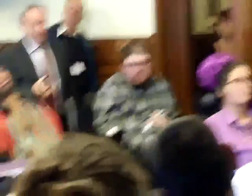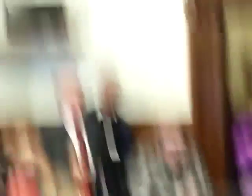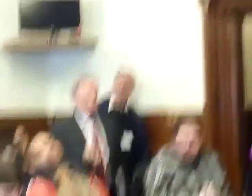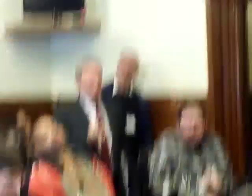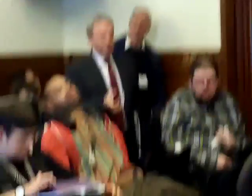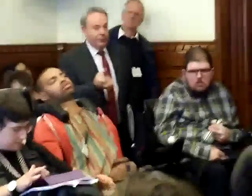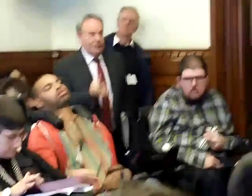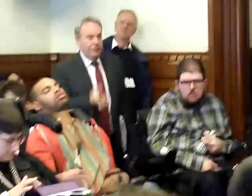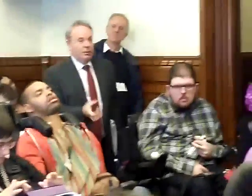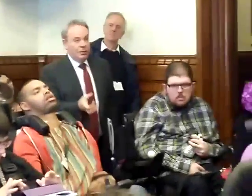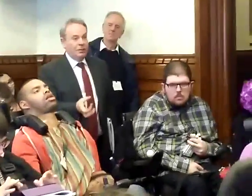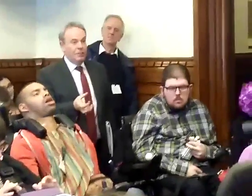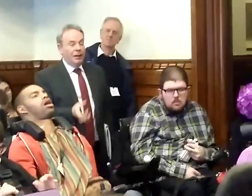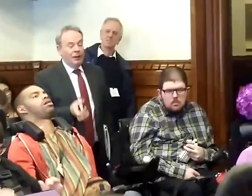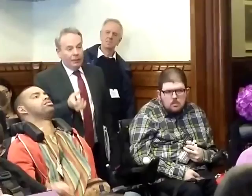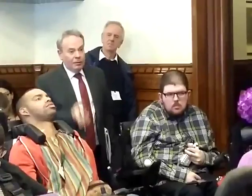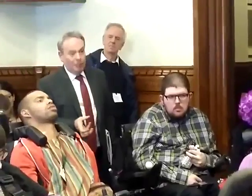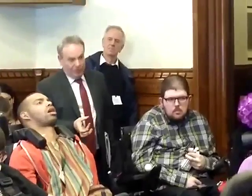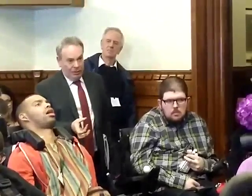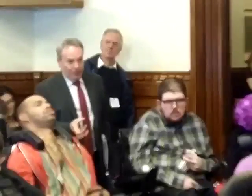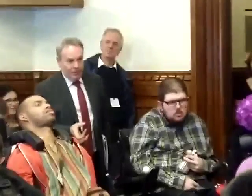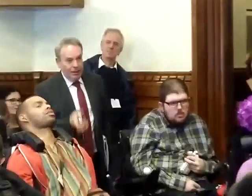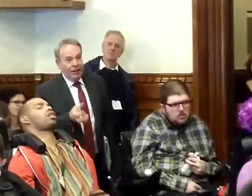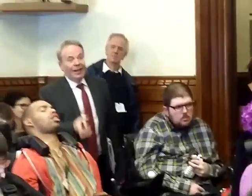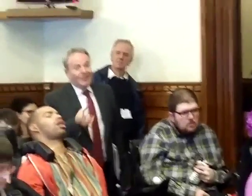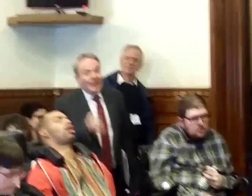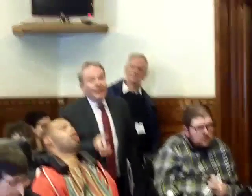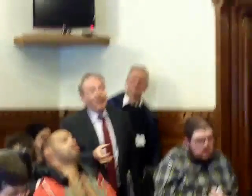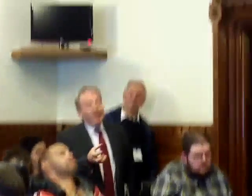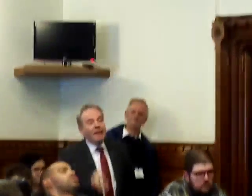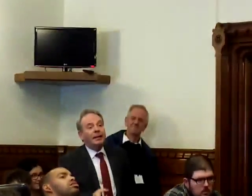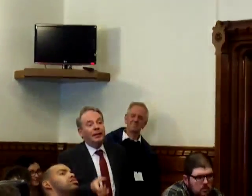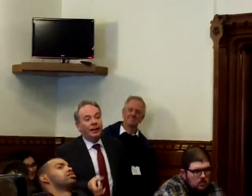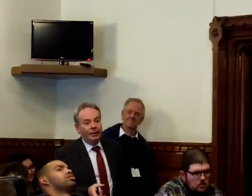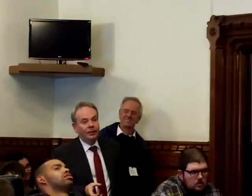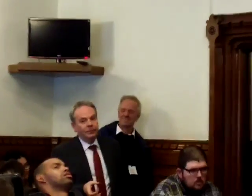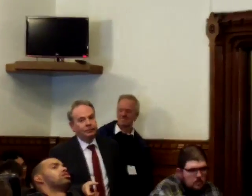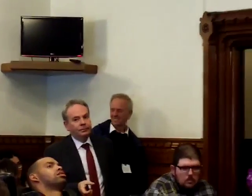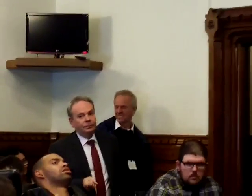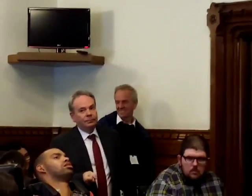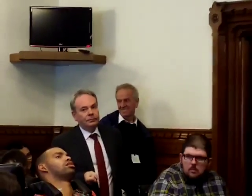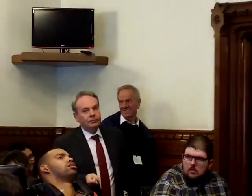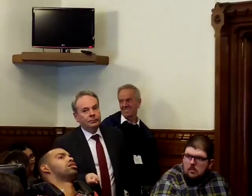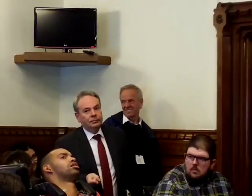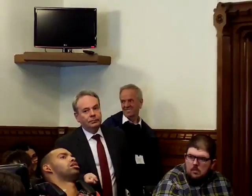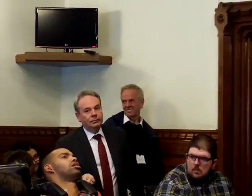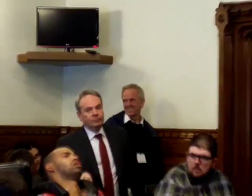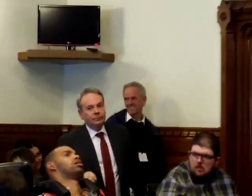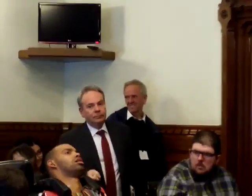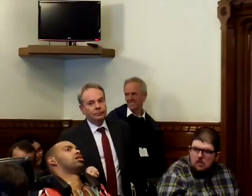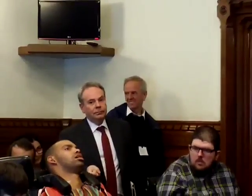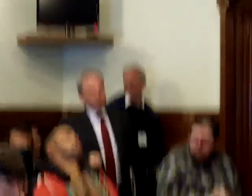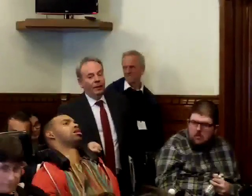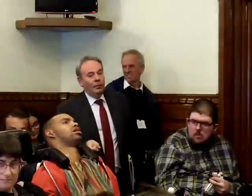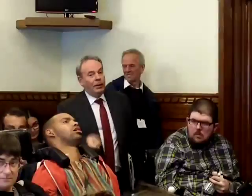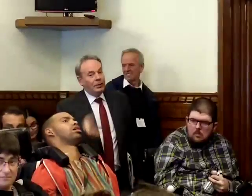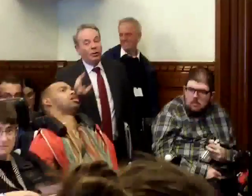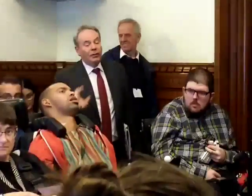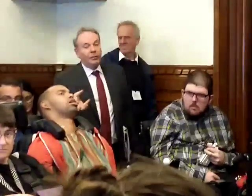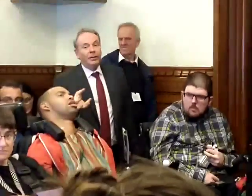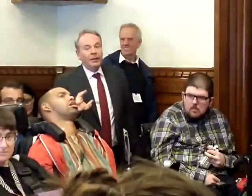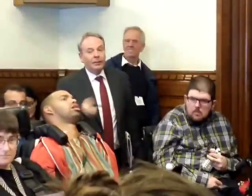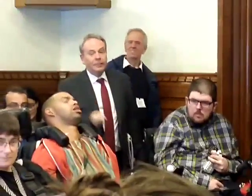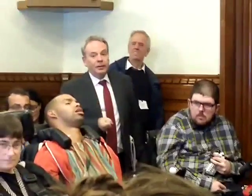budgets and have difficult decisions to make in those budgets. Sent back money to the DWP. They